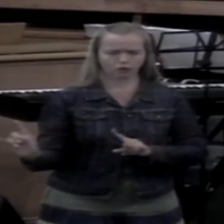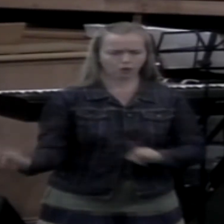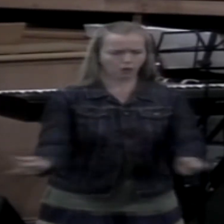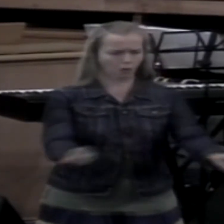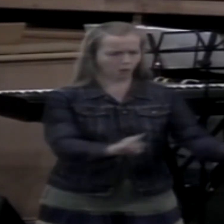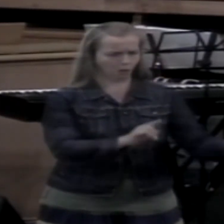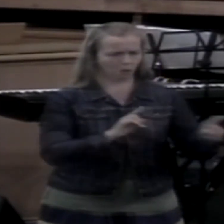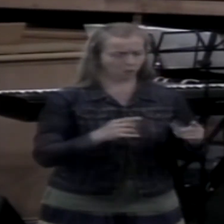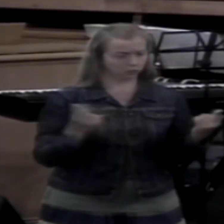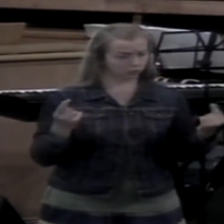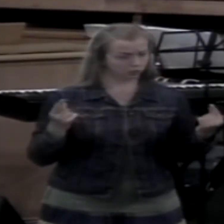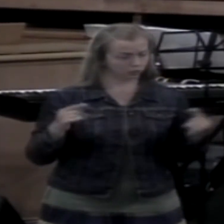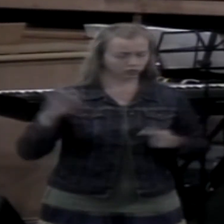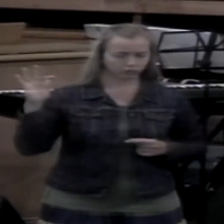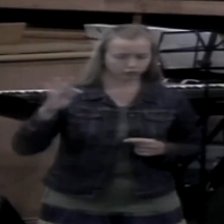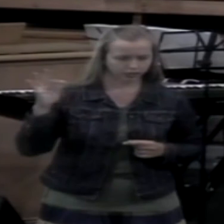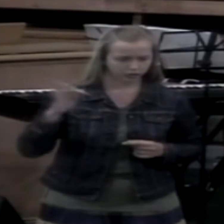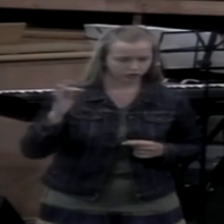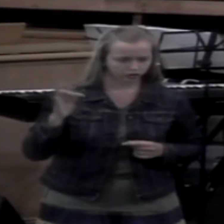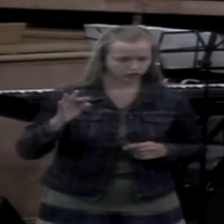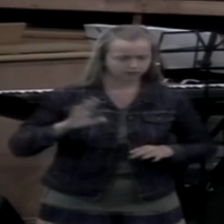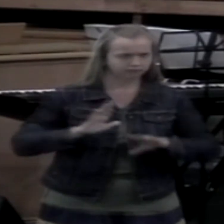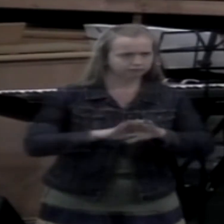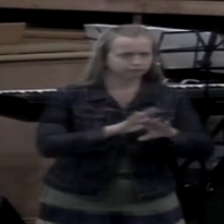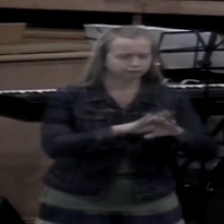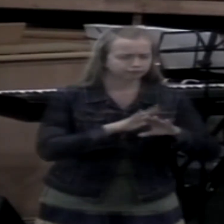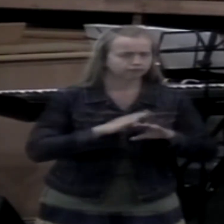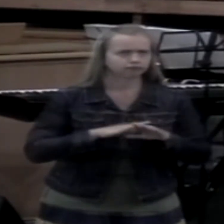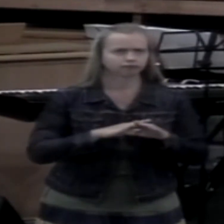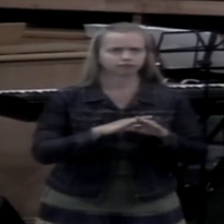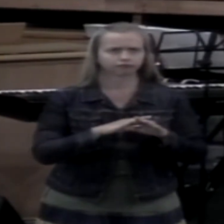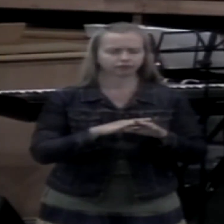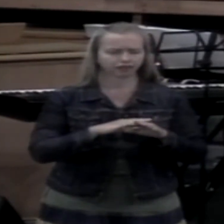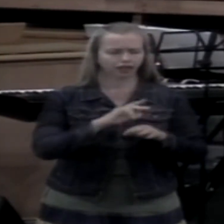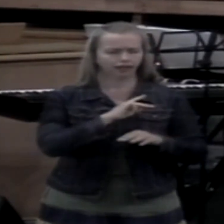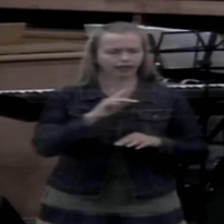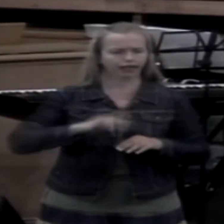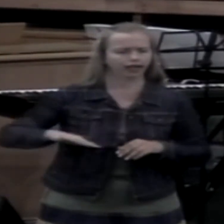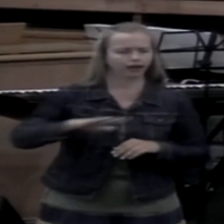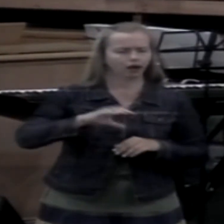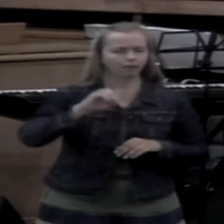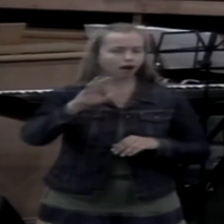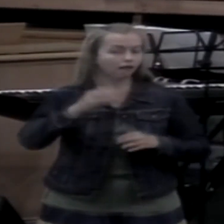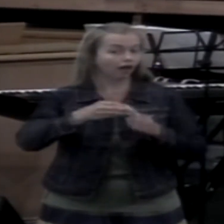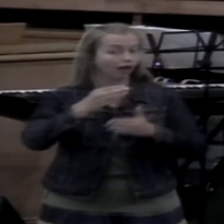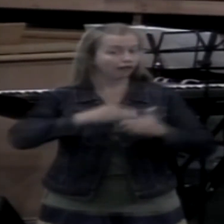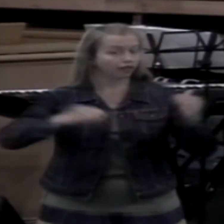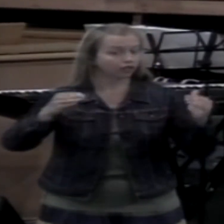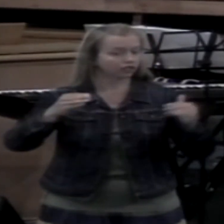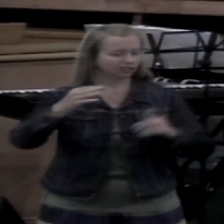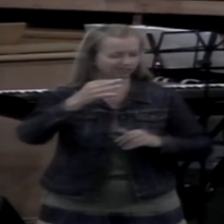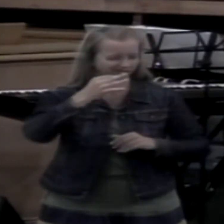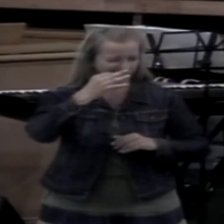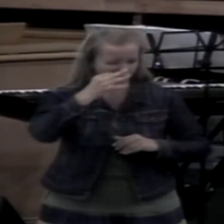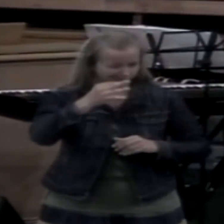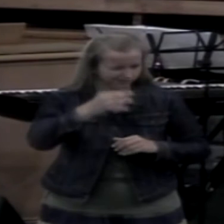preach, saying, the kingdom of heaven is at hand. Heal the sick, cleanse the leper, raise the dead, cast out